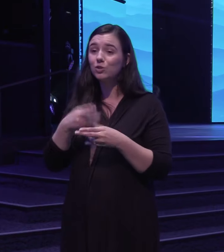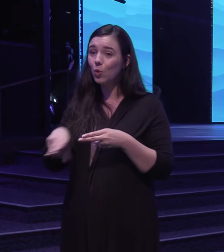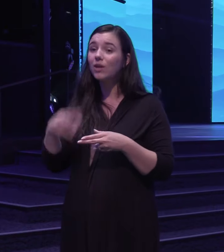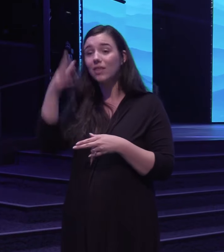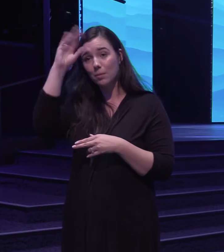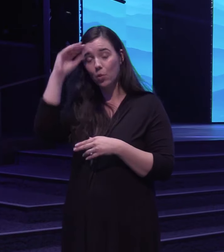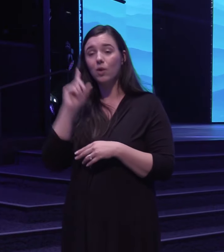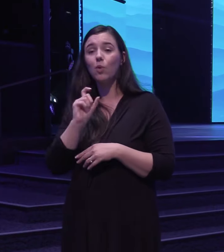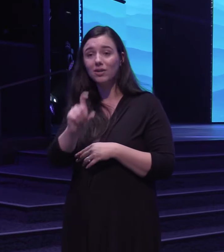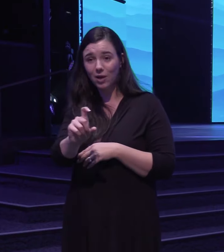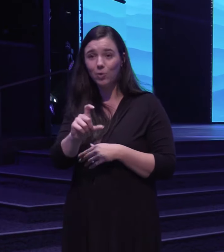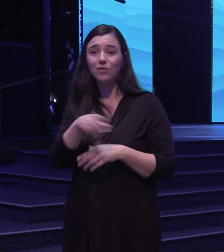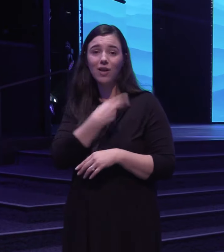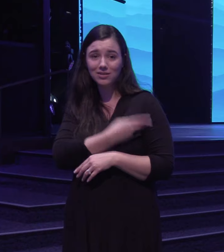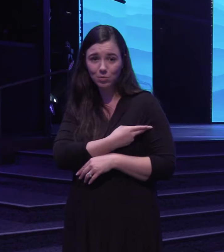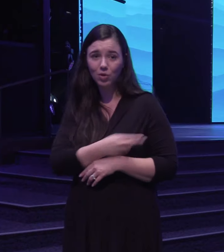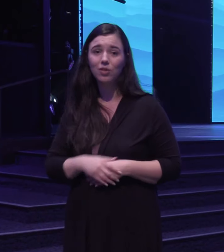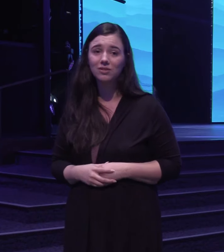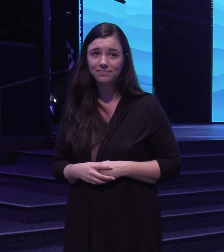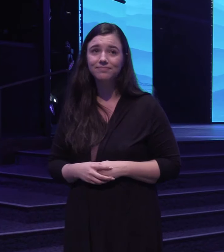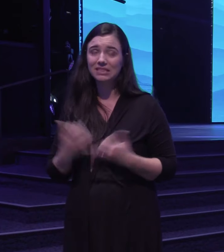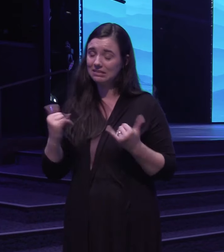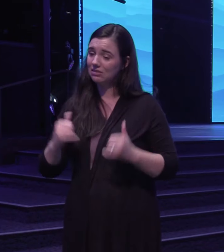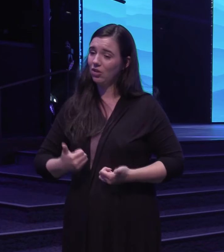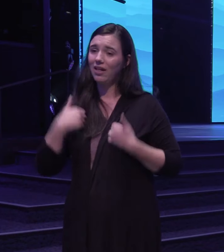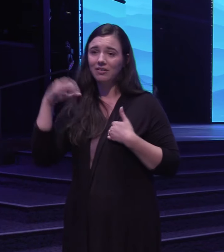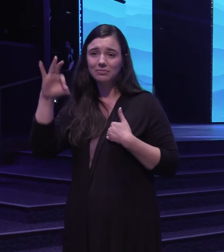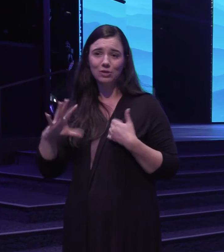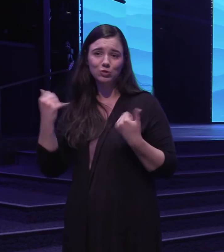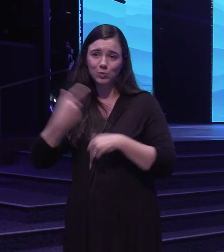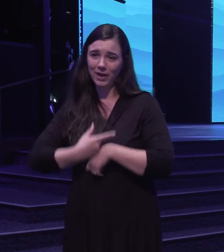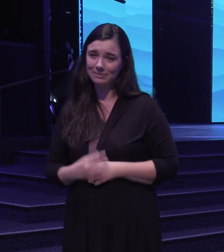the hospital and is a minister today.